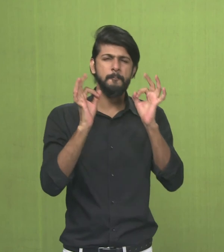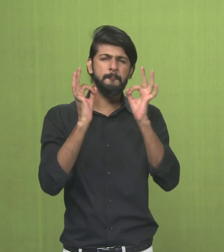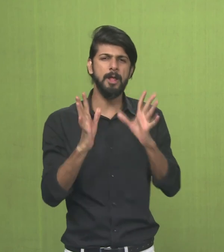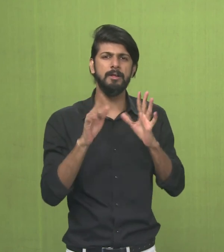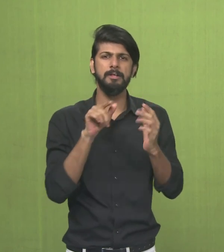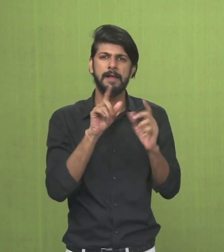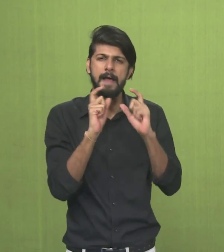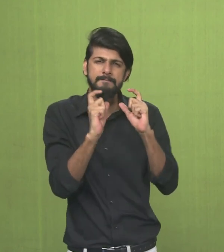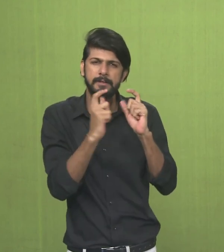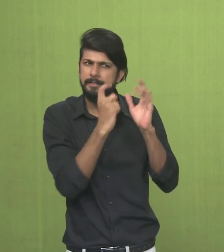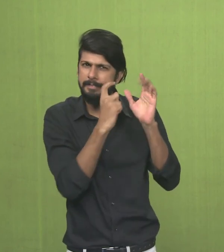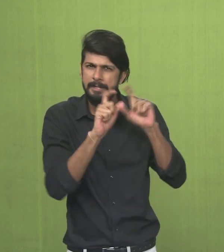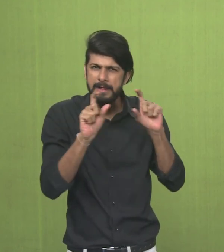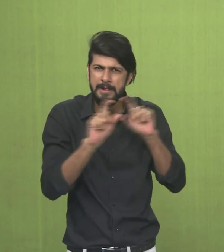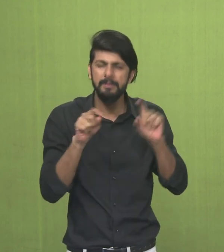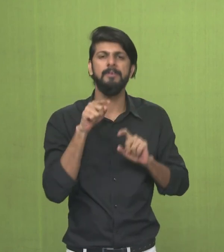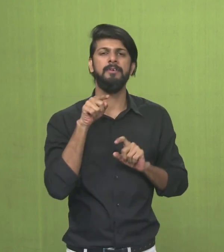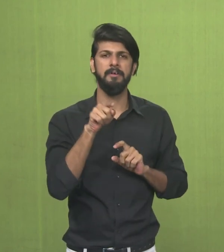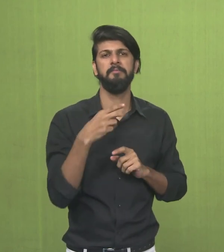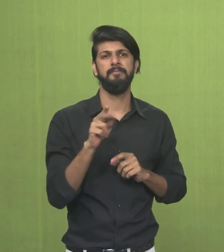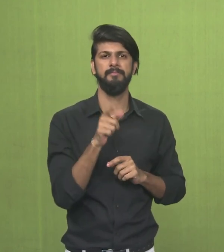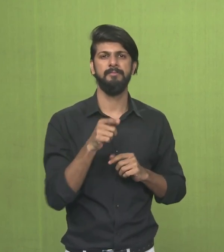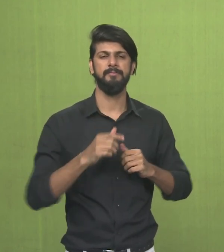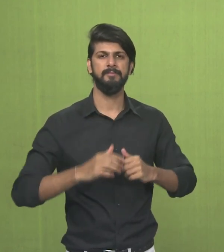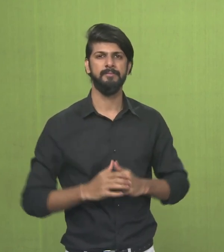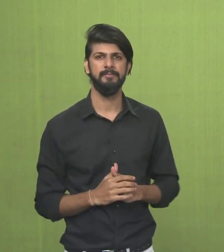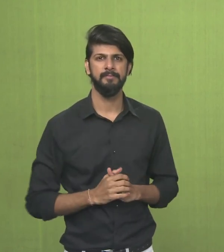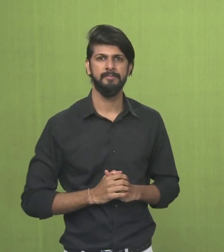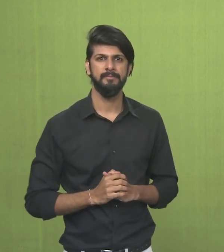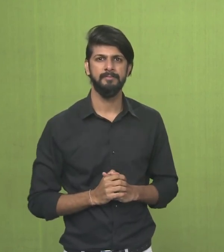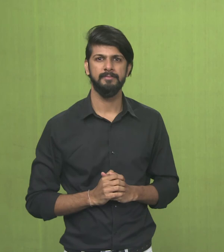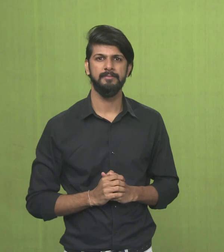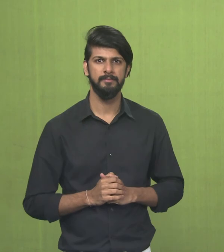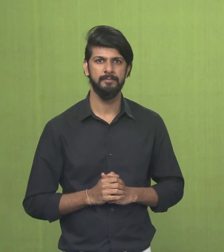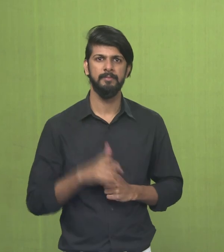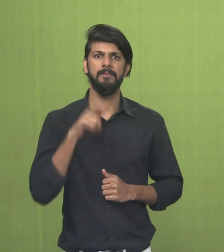lot of precision and we are very careful, we are very meticulous when we do that work.